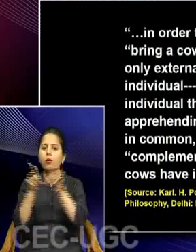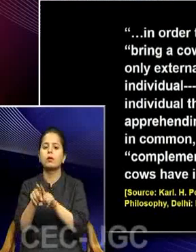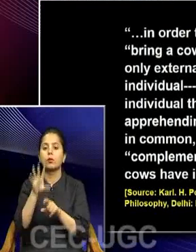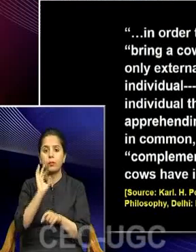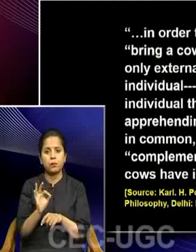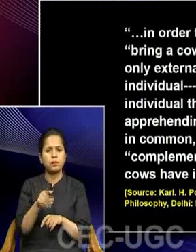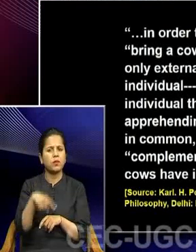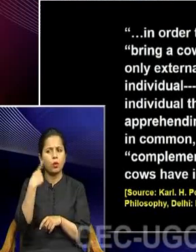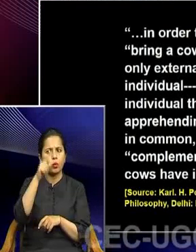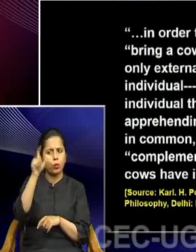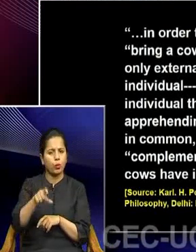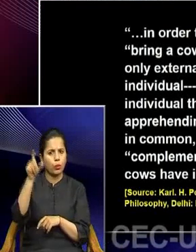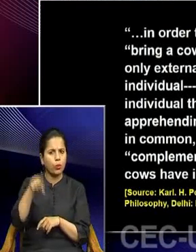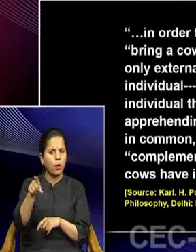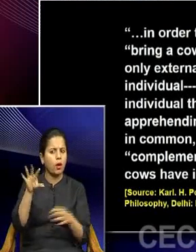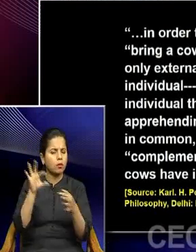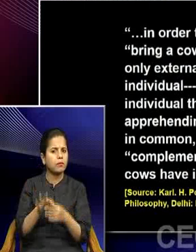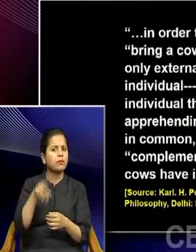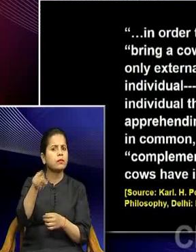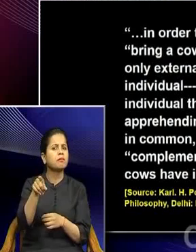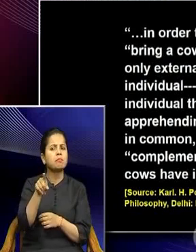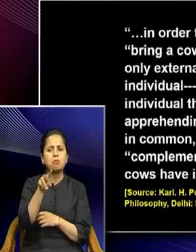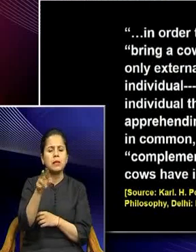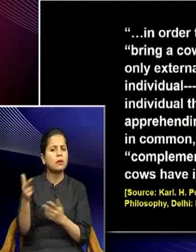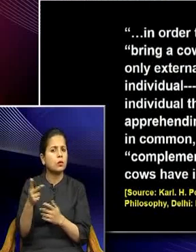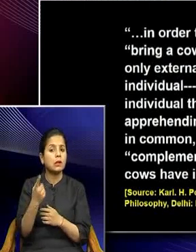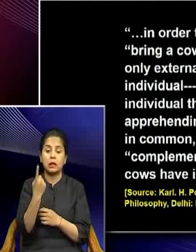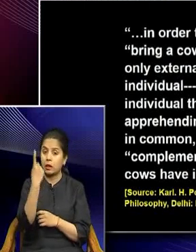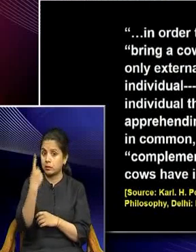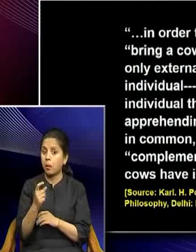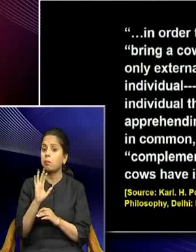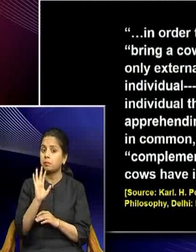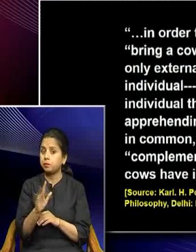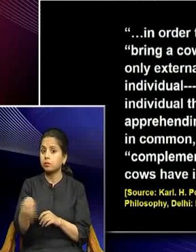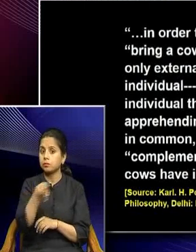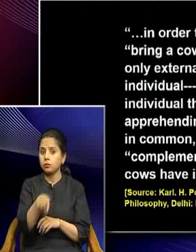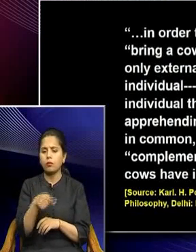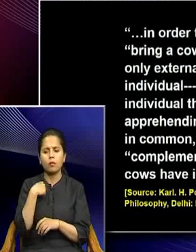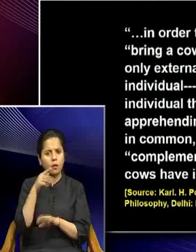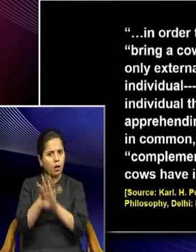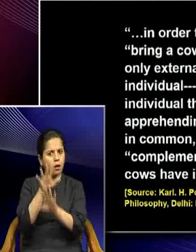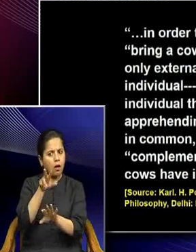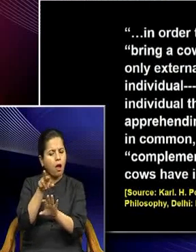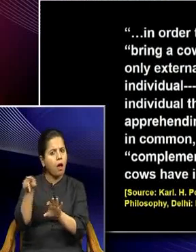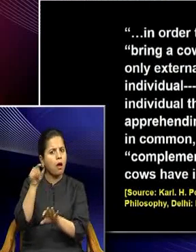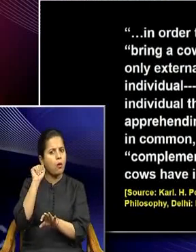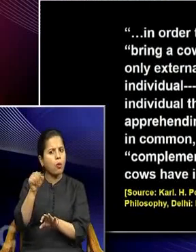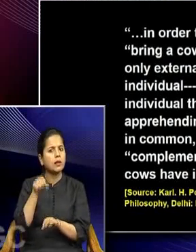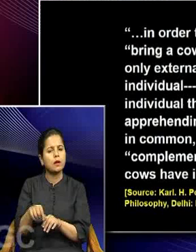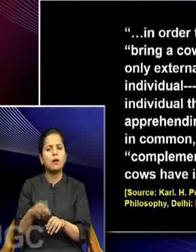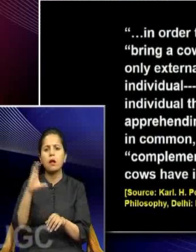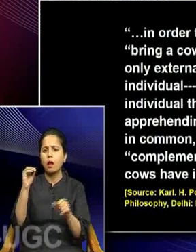which individual the reference is to, except by apprehending the property